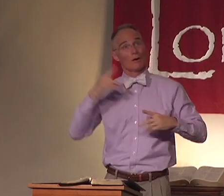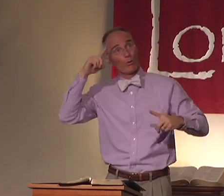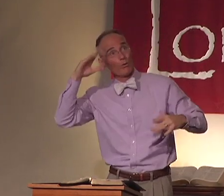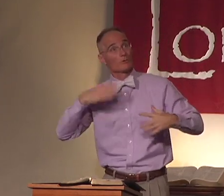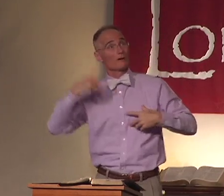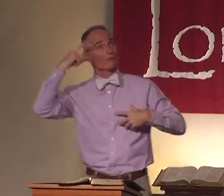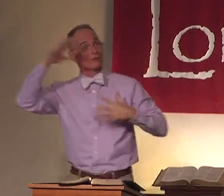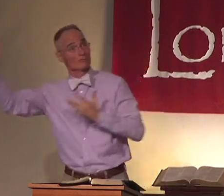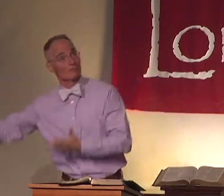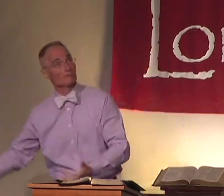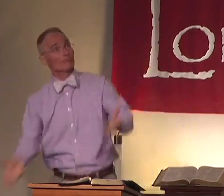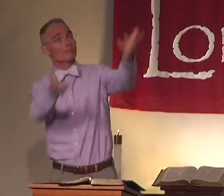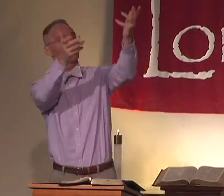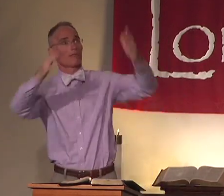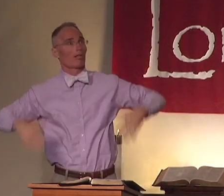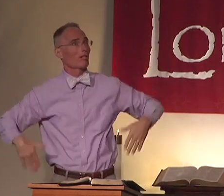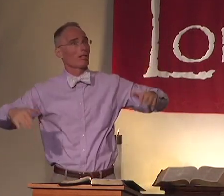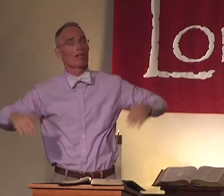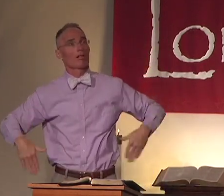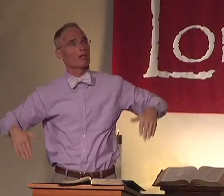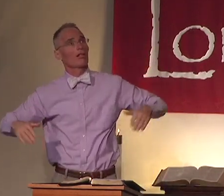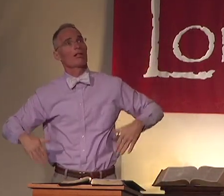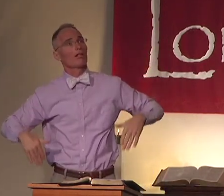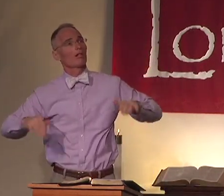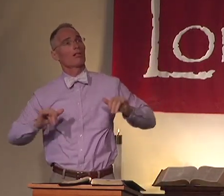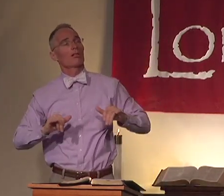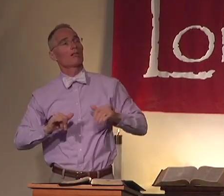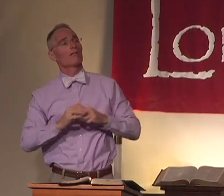my breath, my hopes, my dreams. I haven't given that all to you yet.